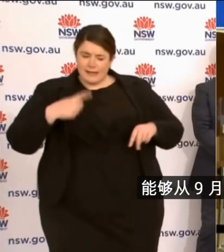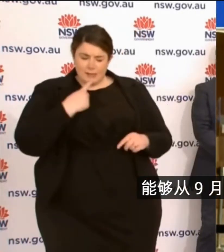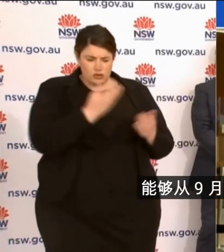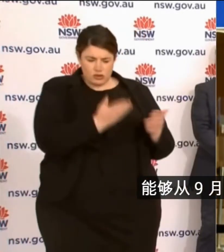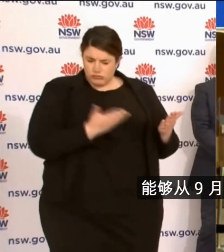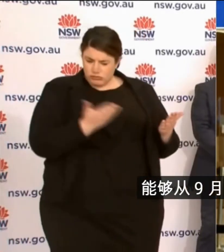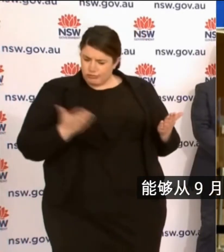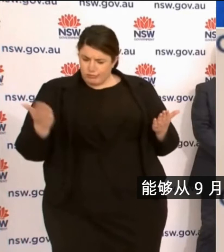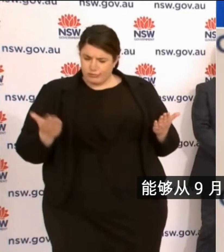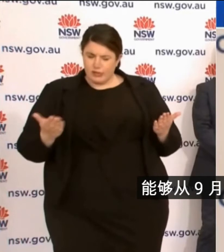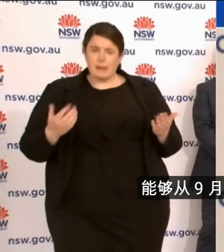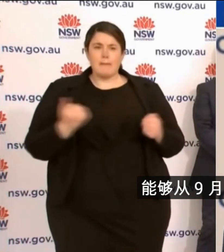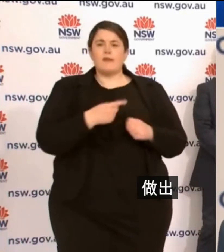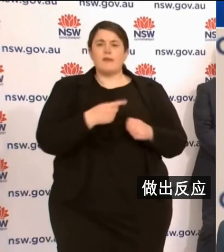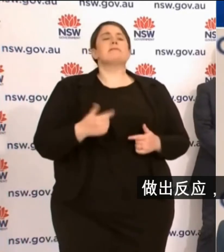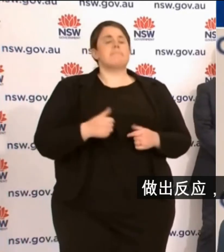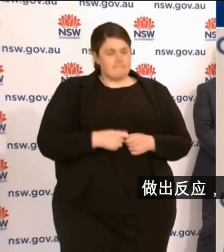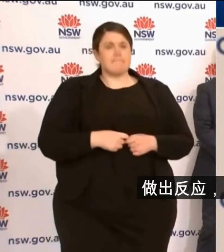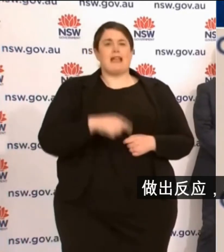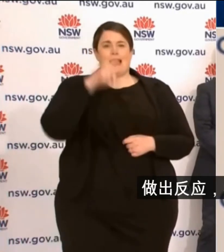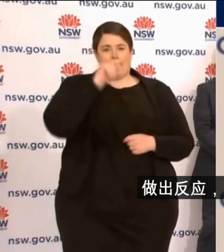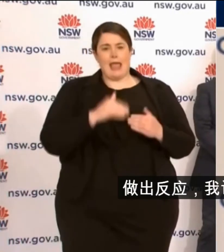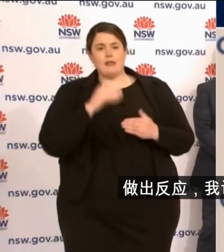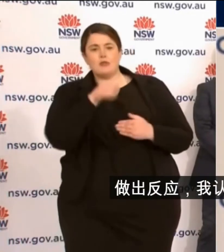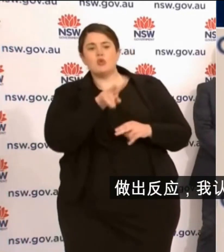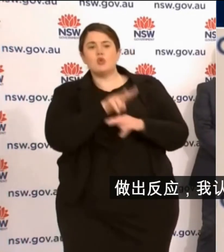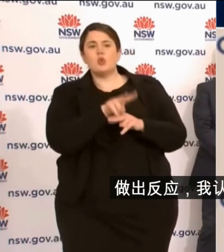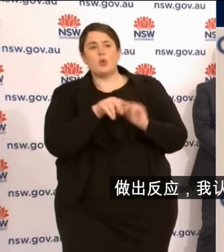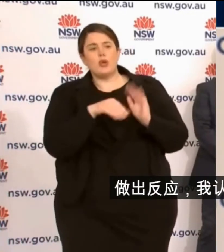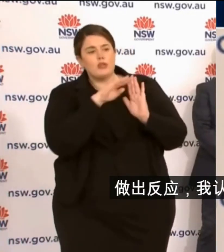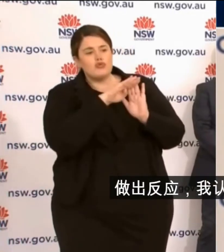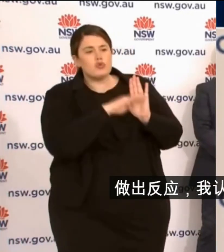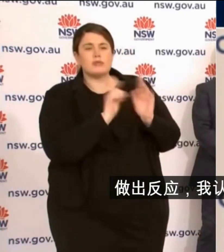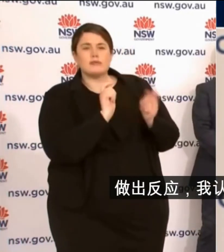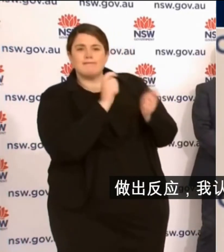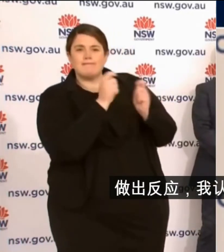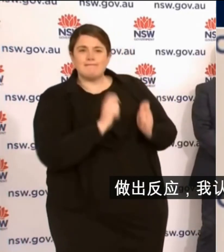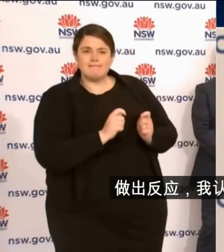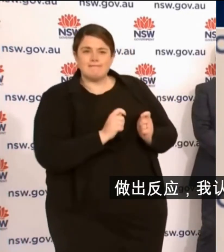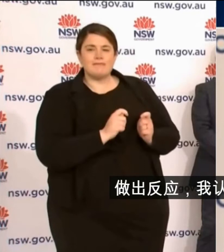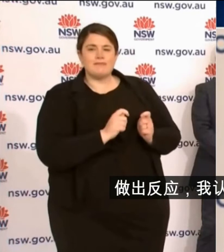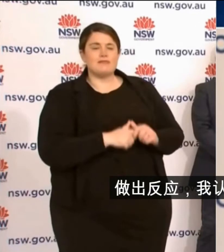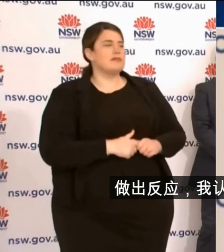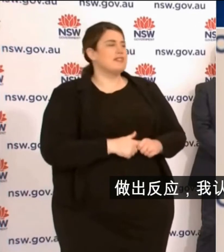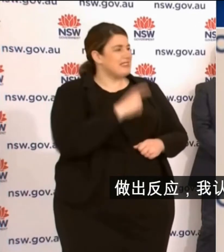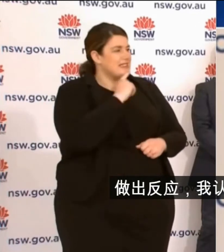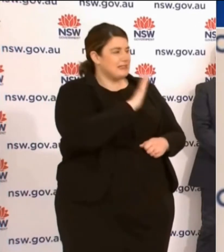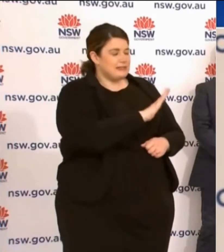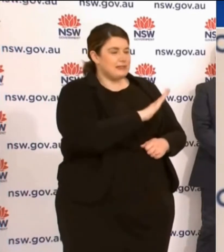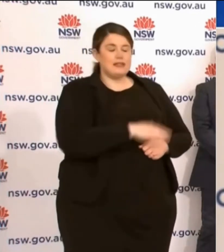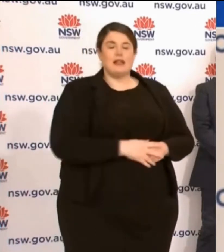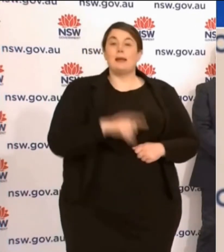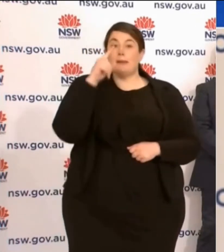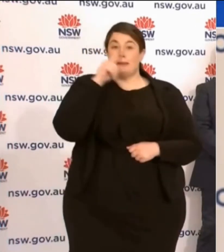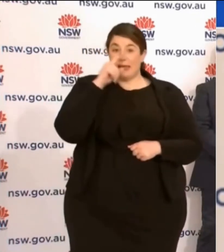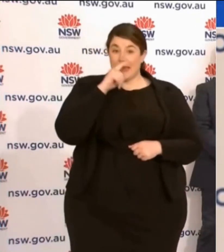September 13? I think that one has to keep them in proportion. We're allowing a household who has